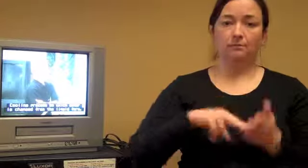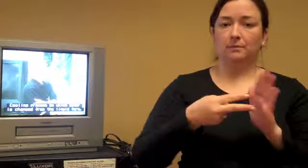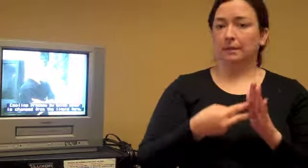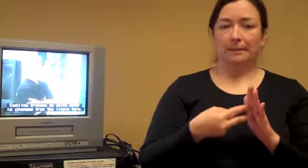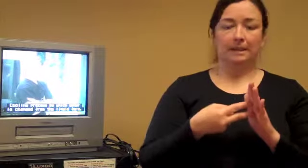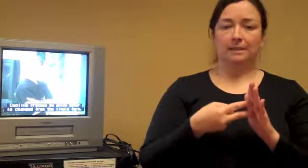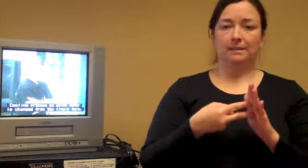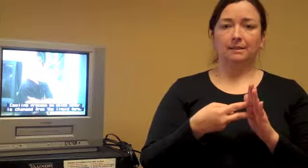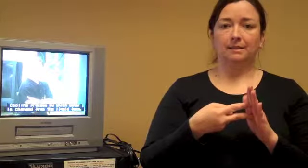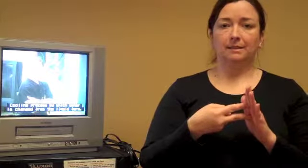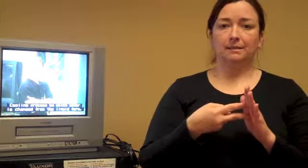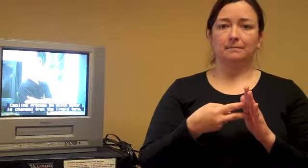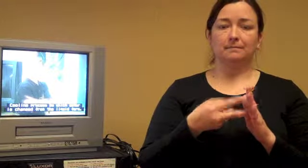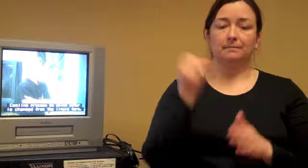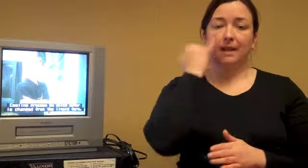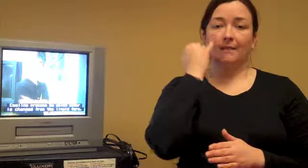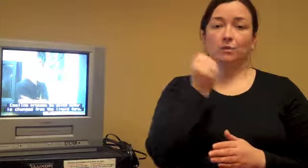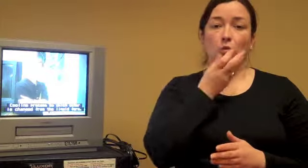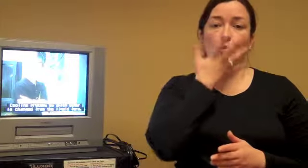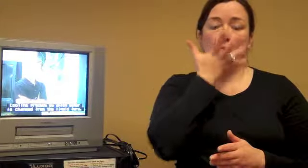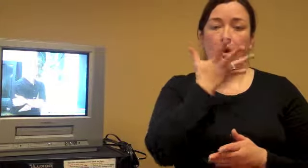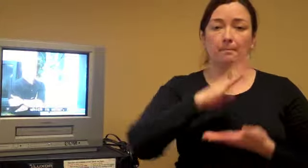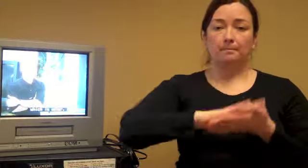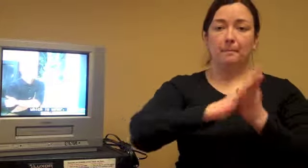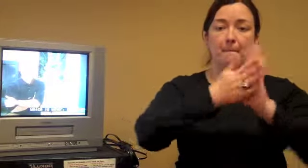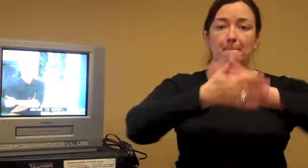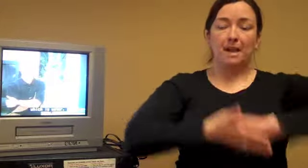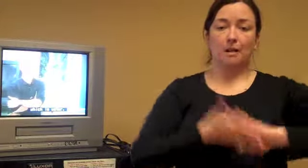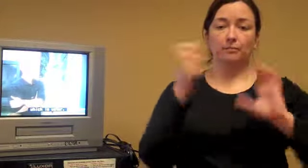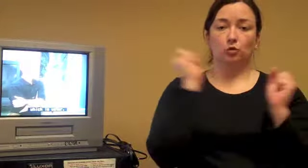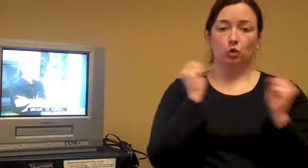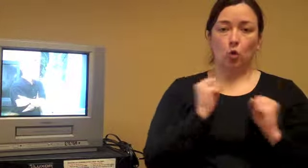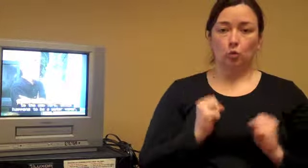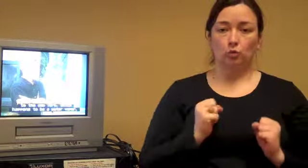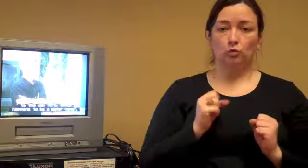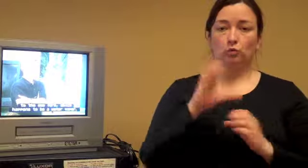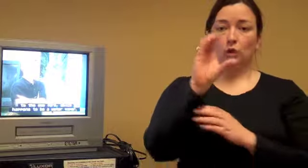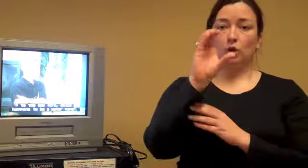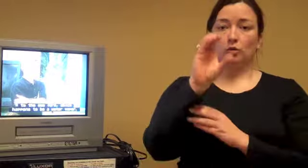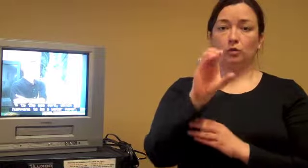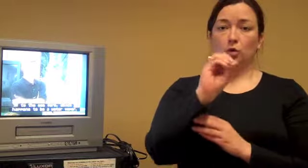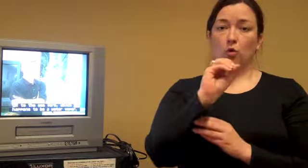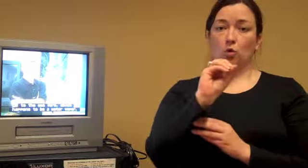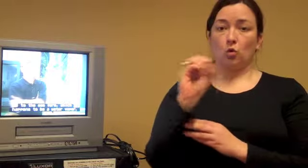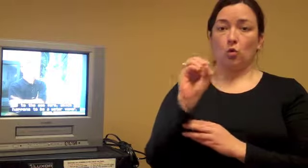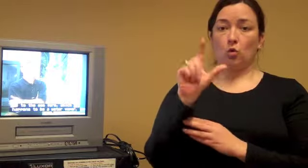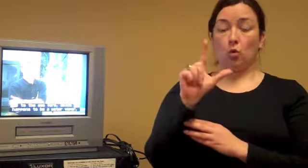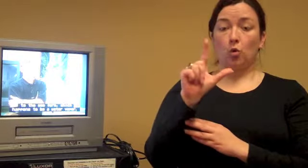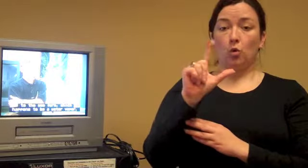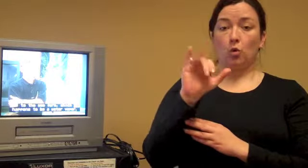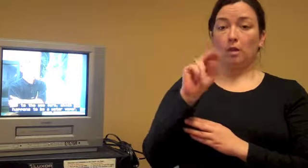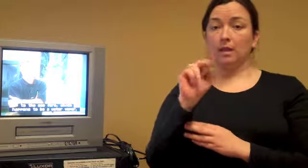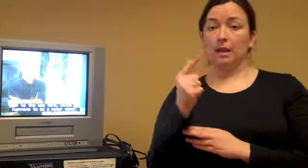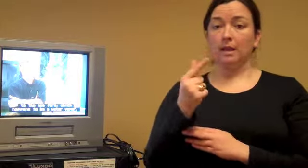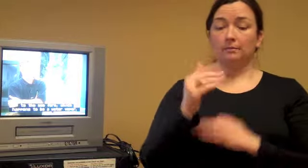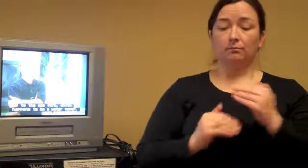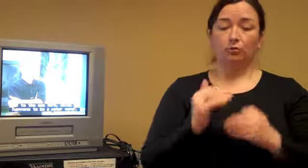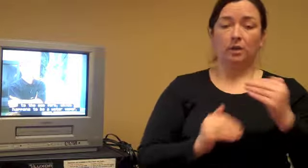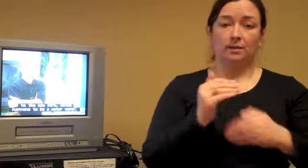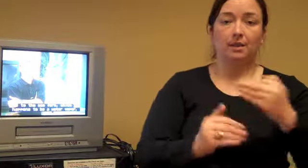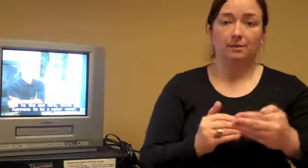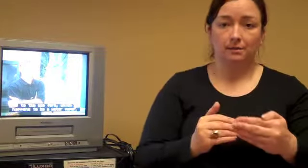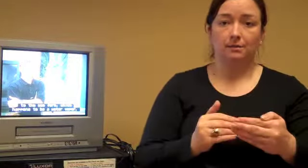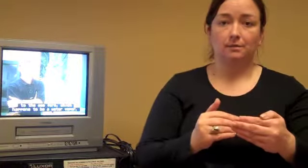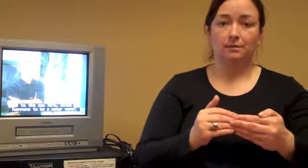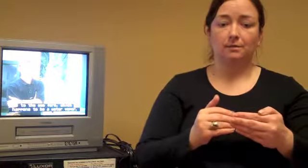Cooling process by which water is changed from the liquid form, which is water, to the gas form, which happens to be water vapor.